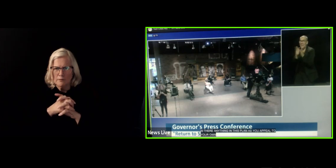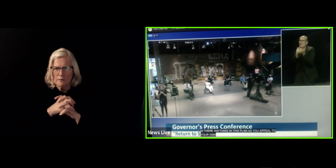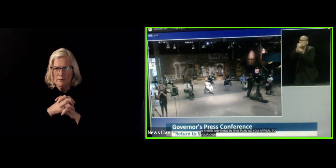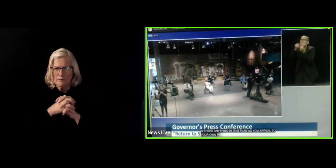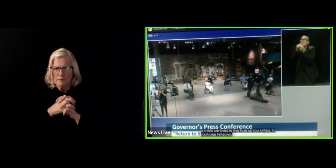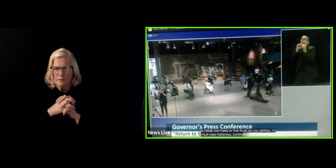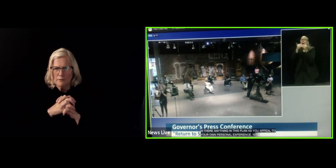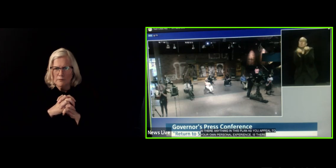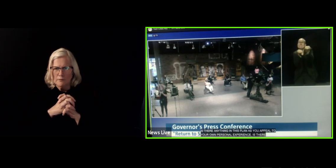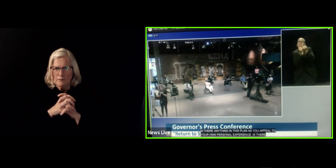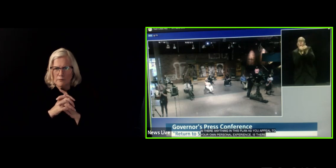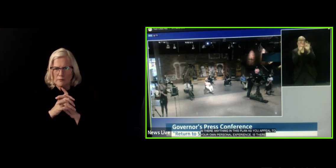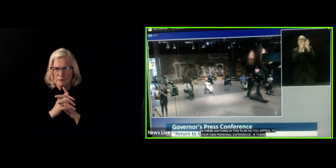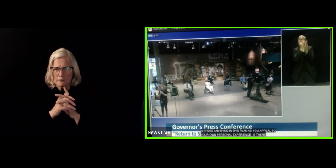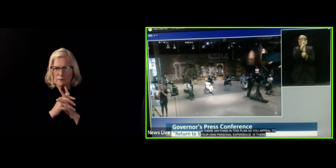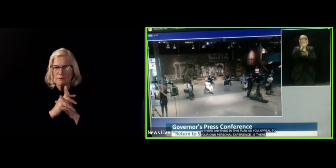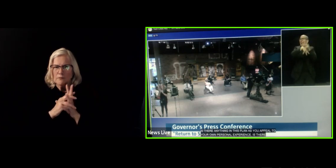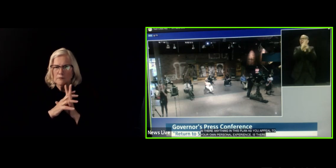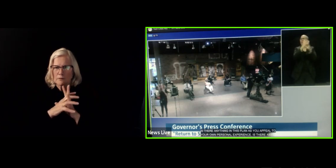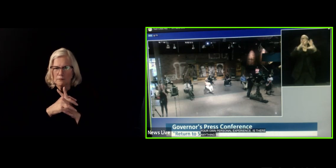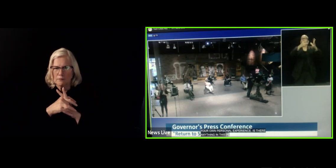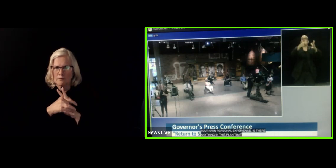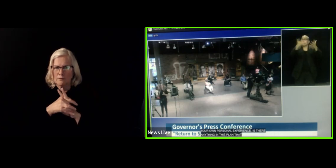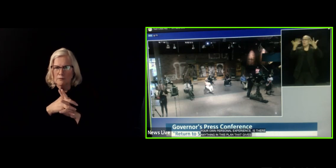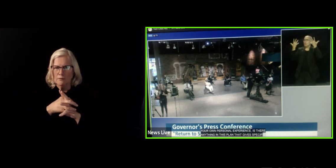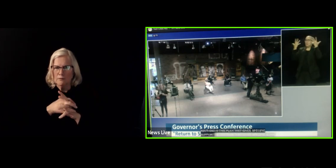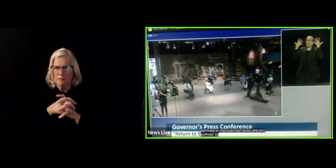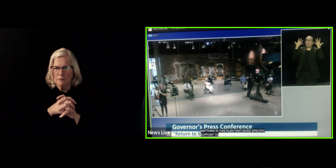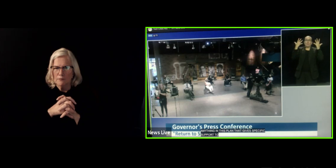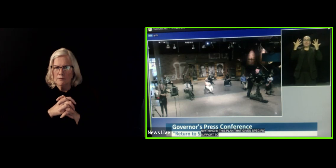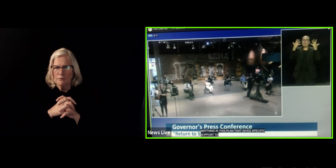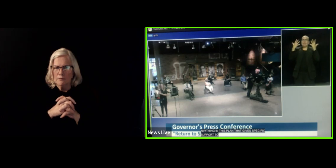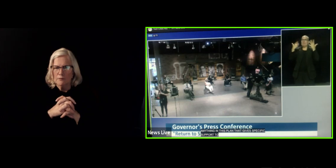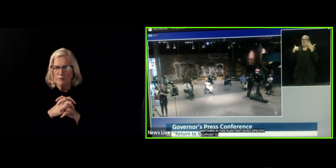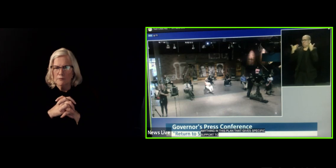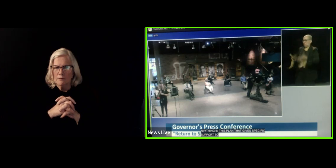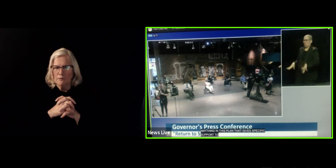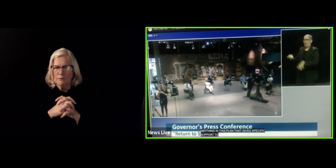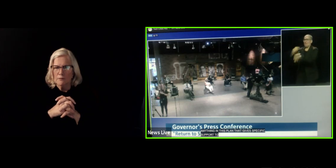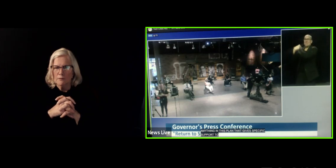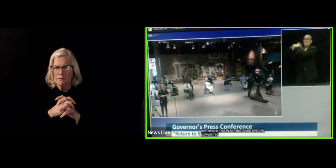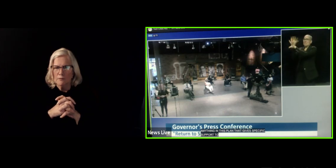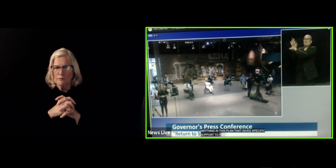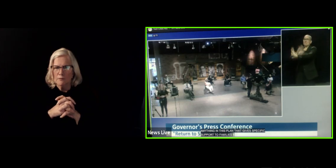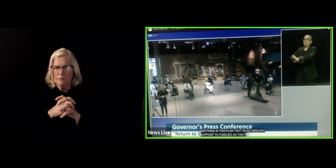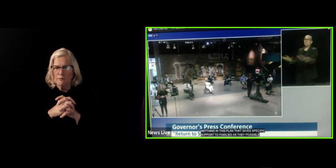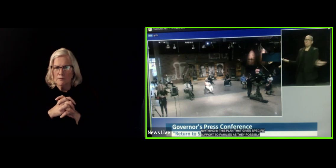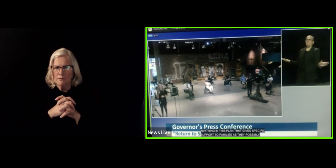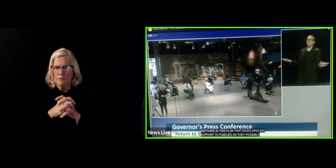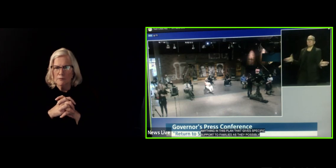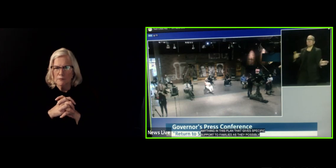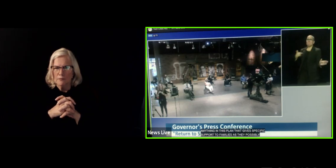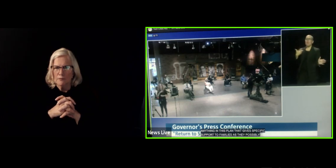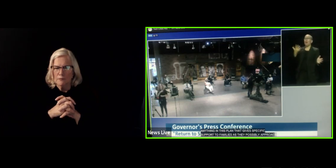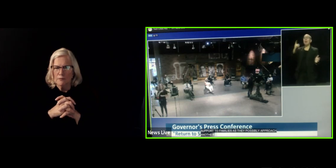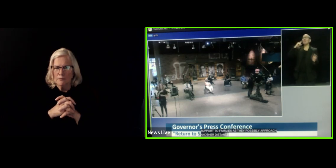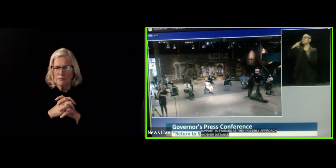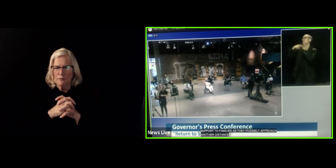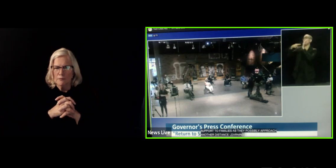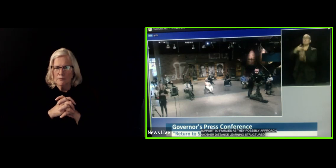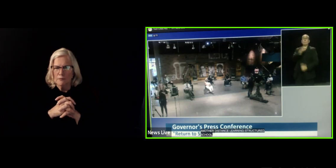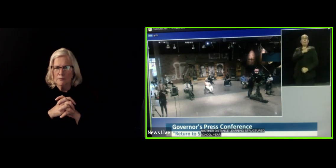they possibly approach another distance learning start of the school year? And speaking specifically of Minneapolis parents who are already in the